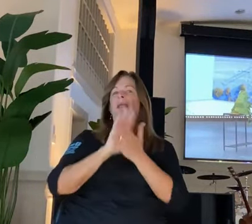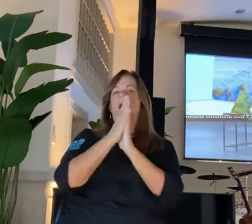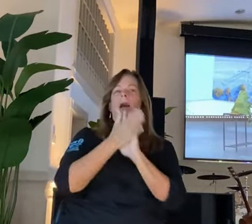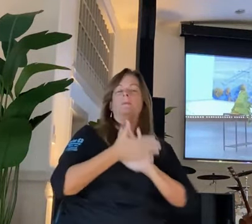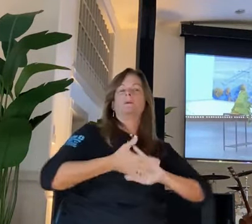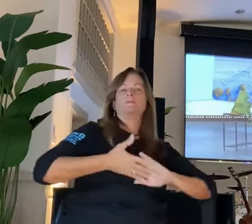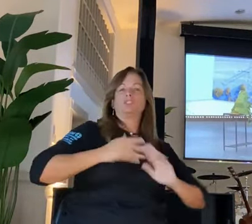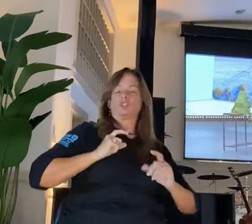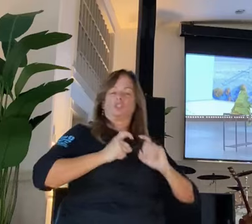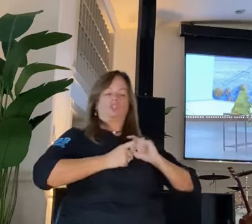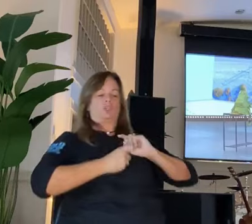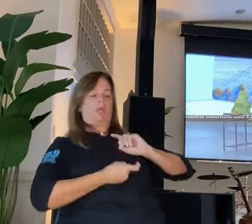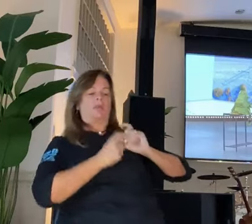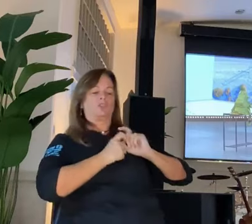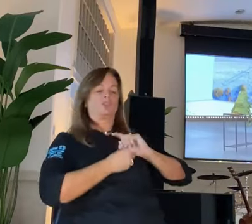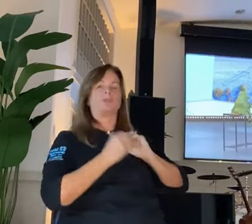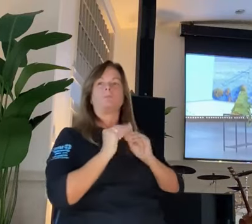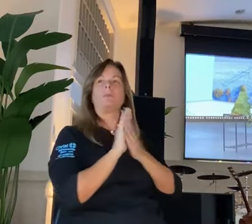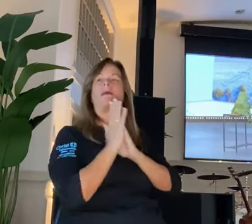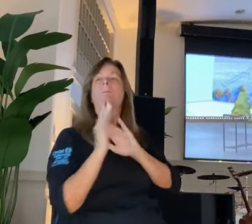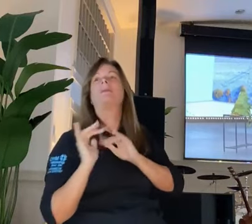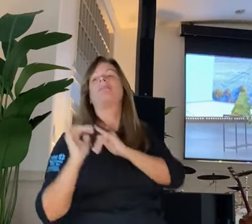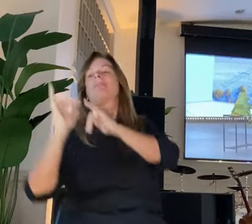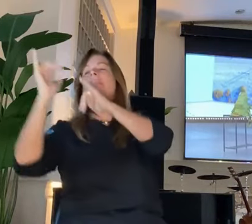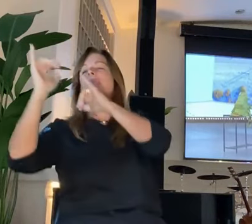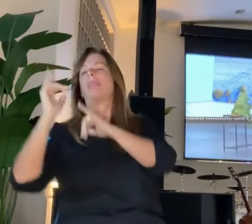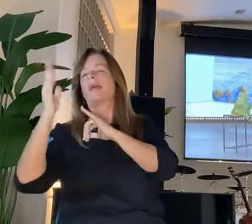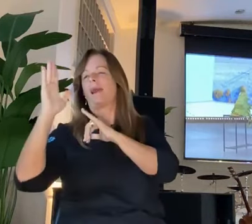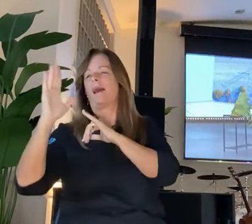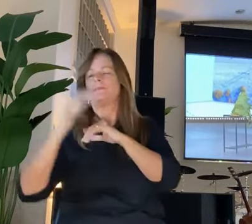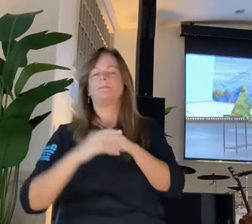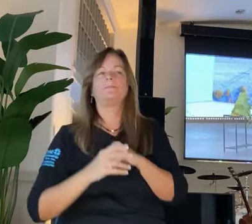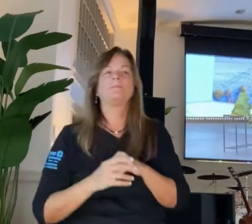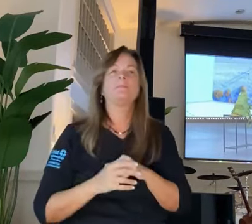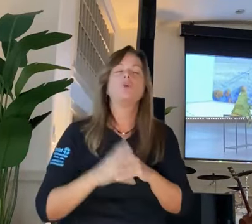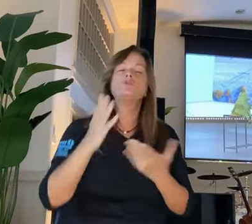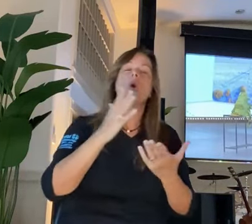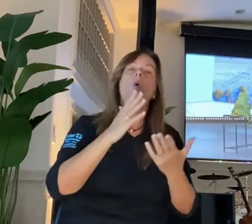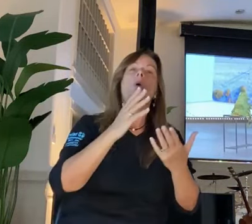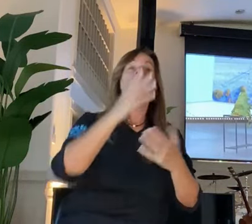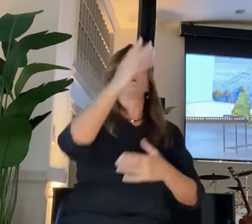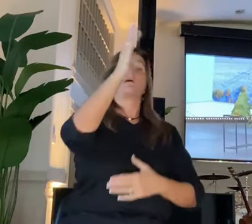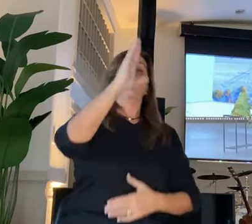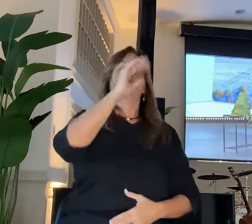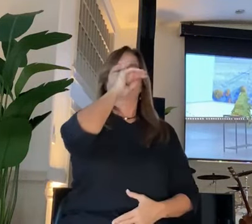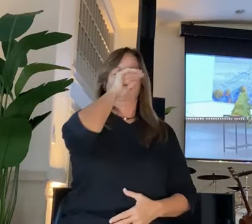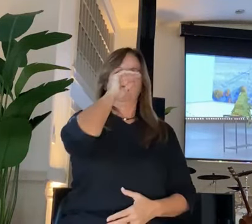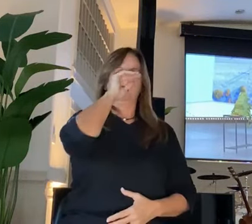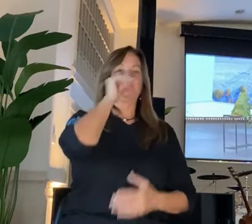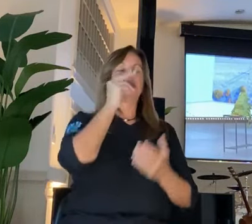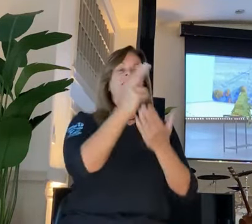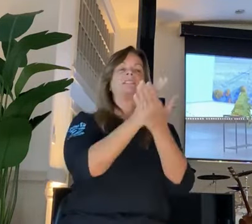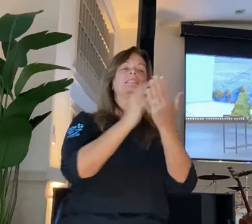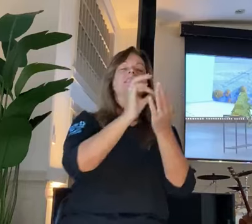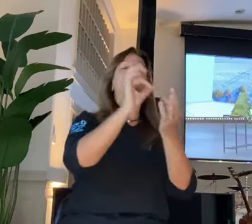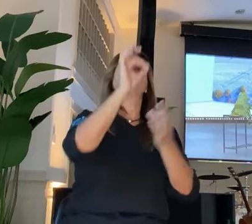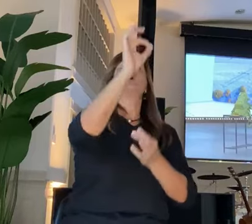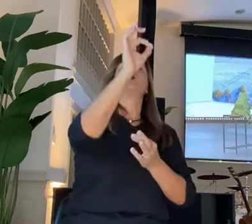like God. In Romans chapter 1, He's referred to as the Spirit of Holiness. Yeah?